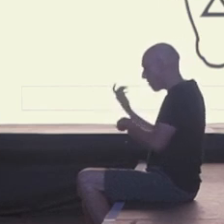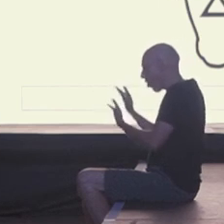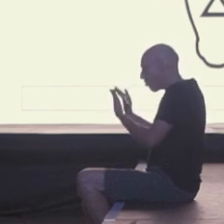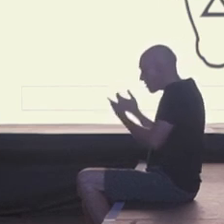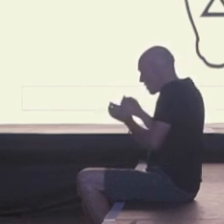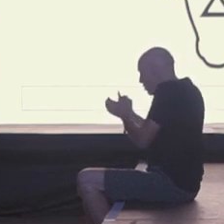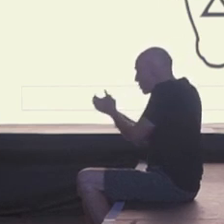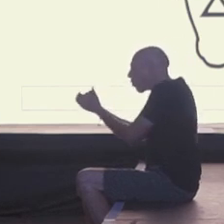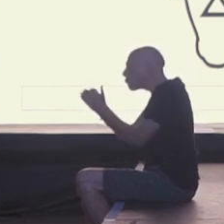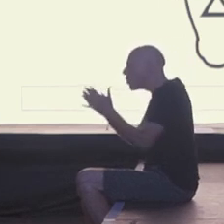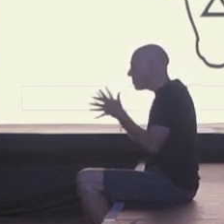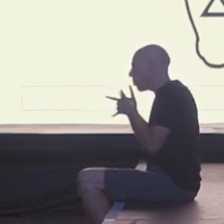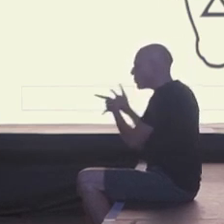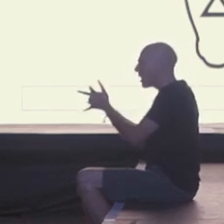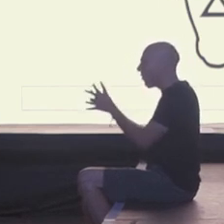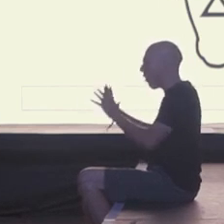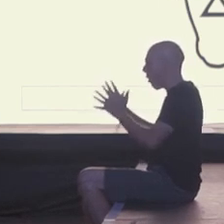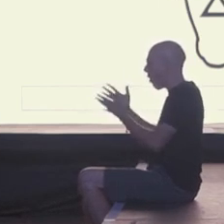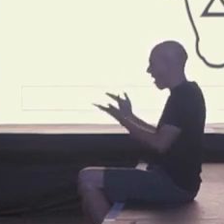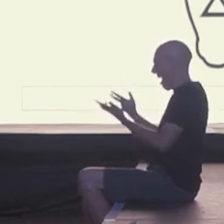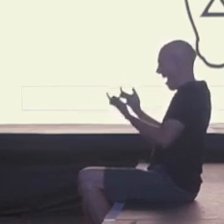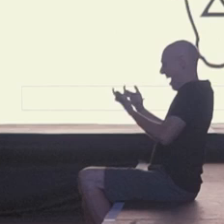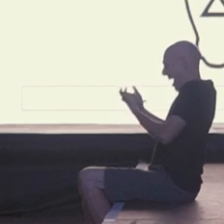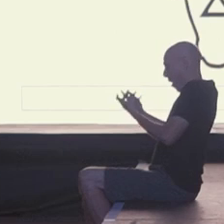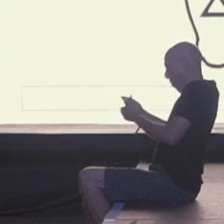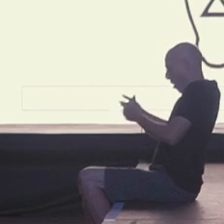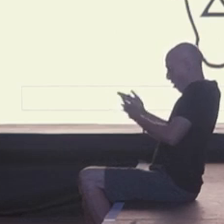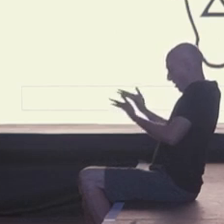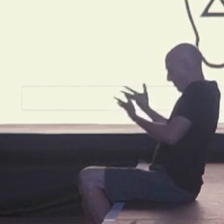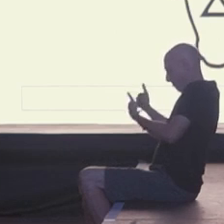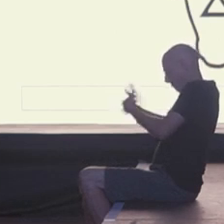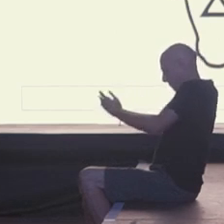mini groups according to where you live? How does it work?